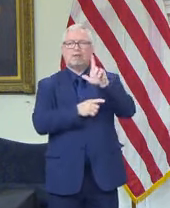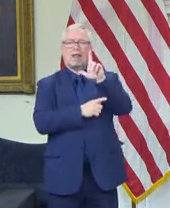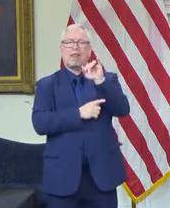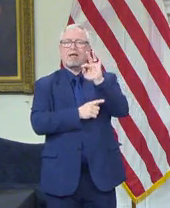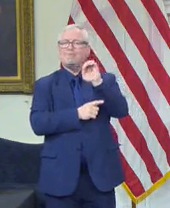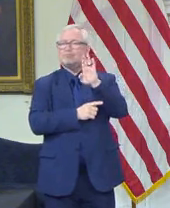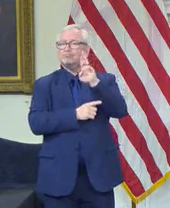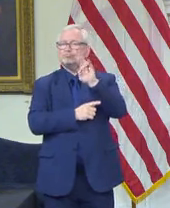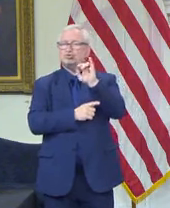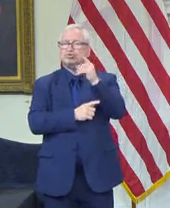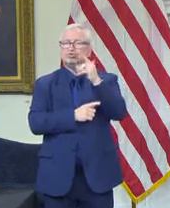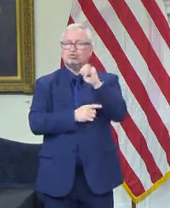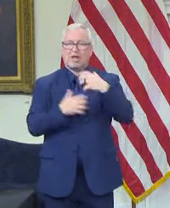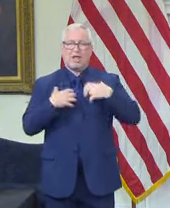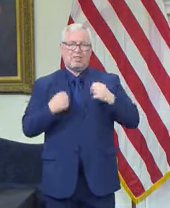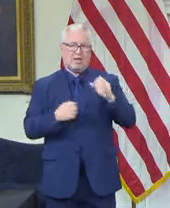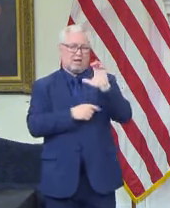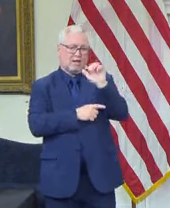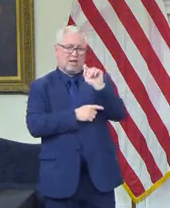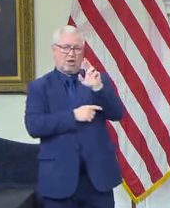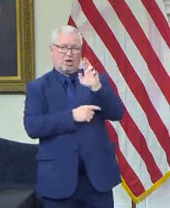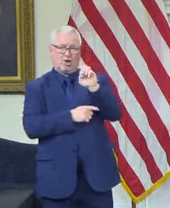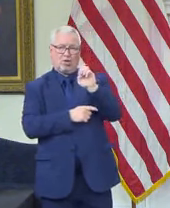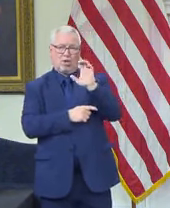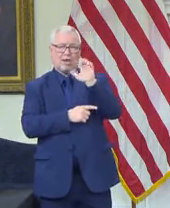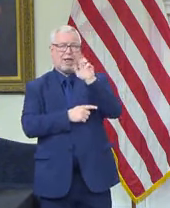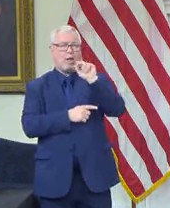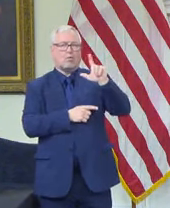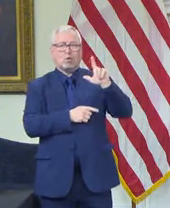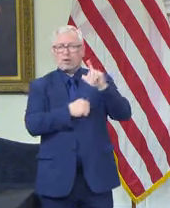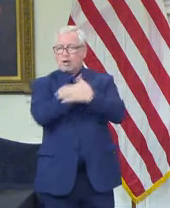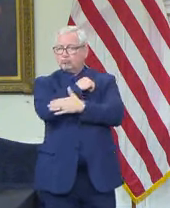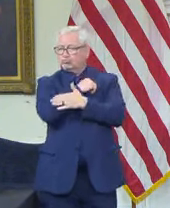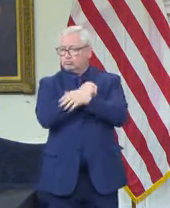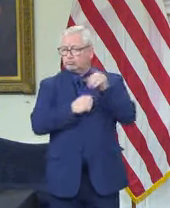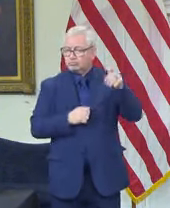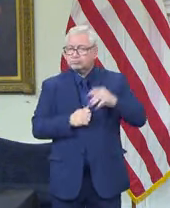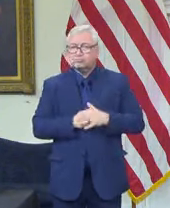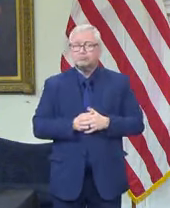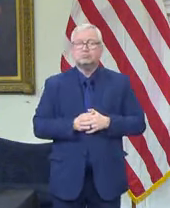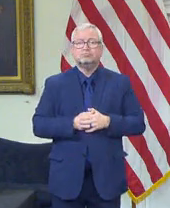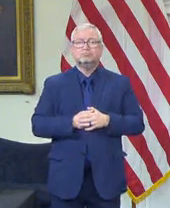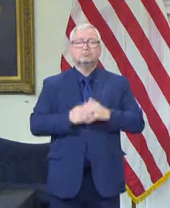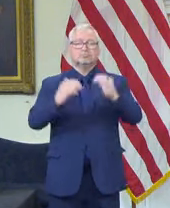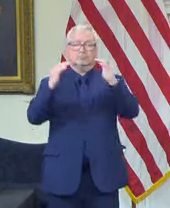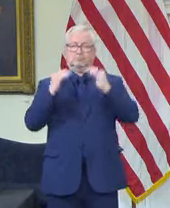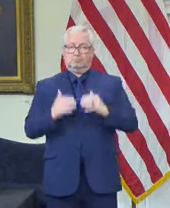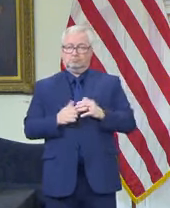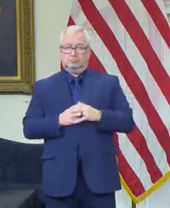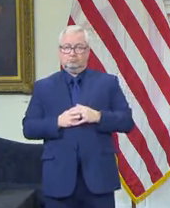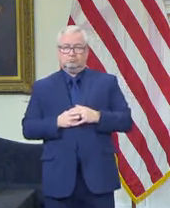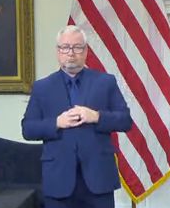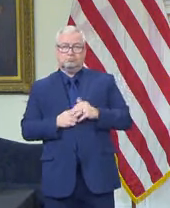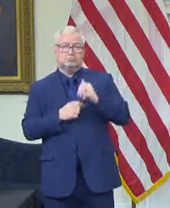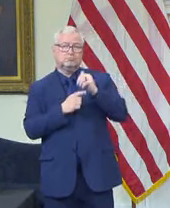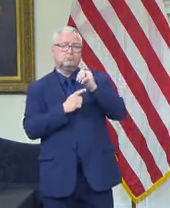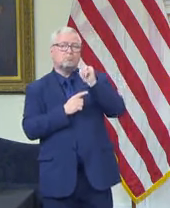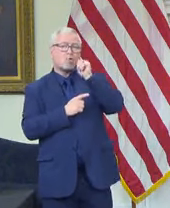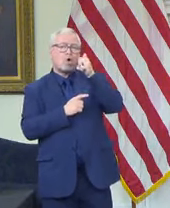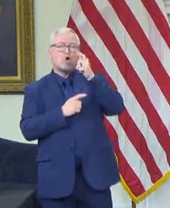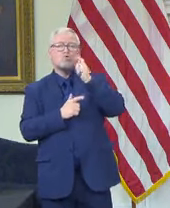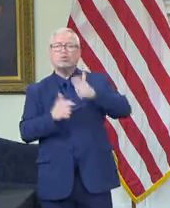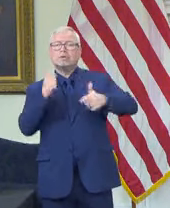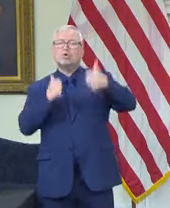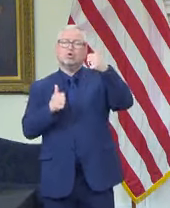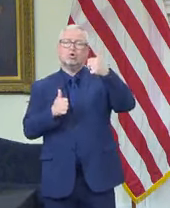at Greater Baltimore Medical Center in Baltimore County is on track to open tomorrow. And our one federally supported